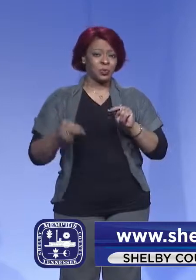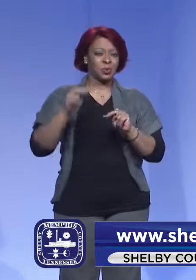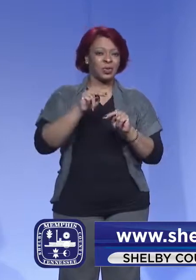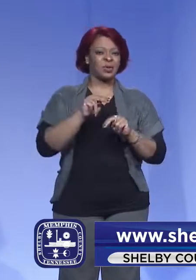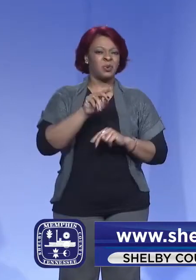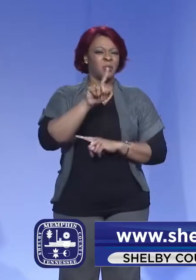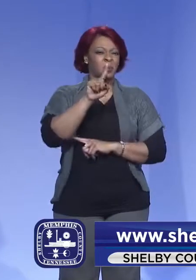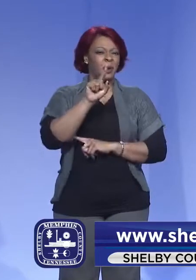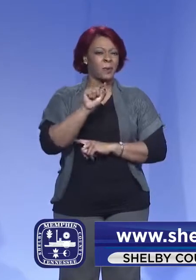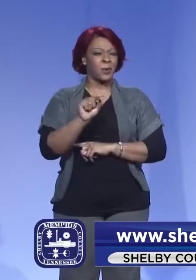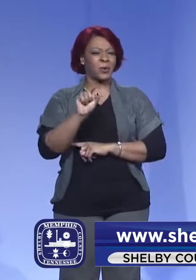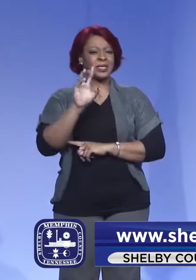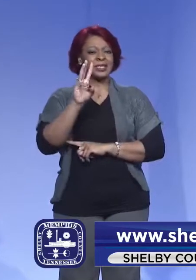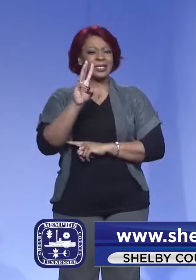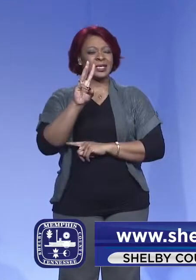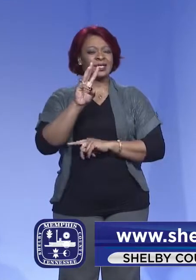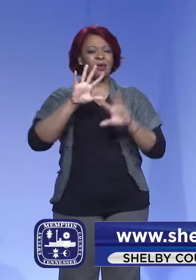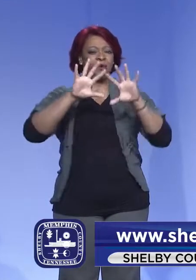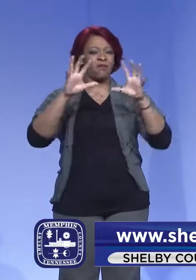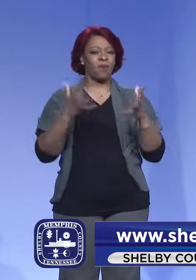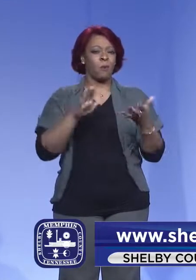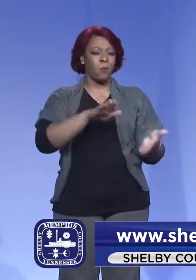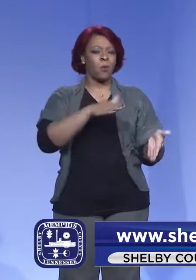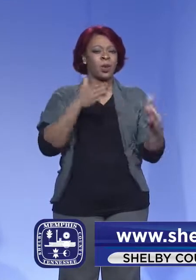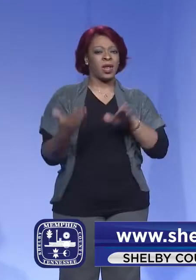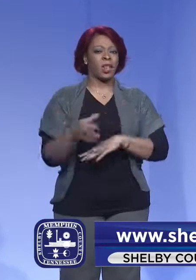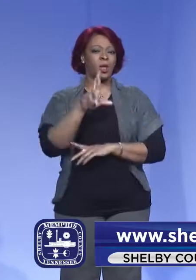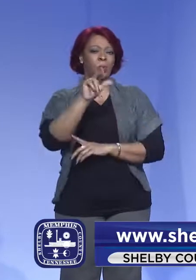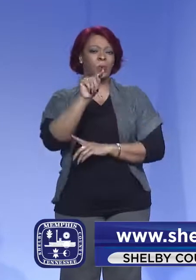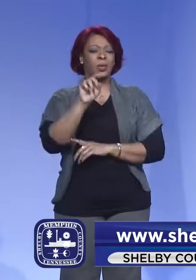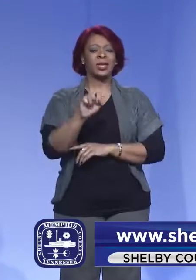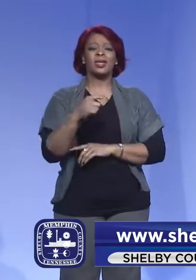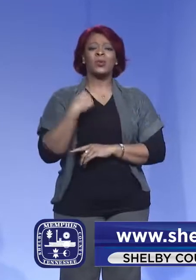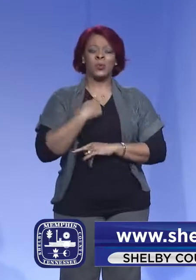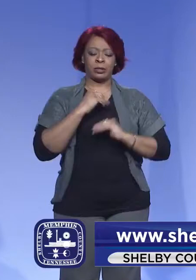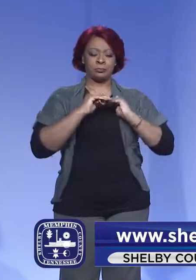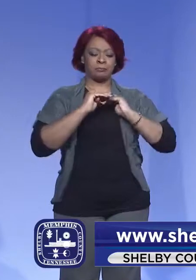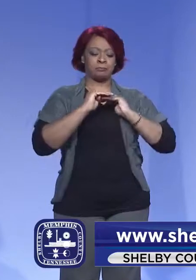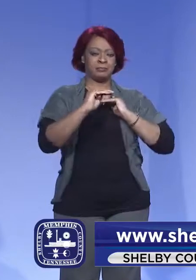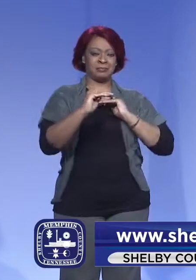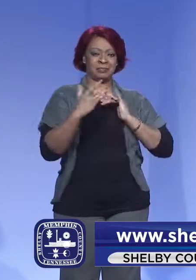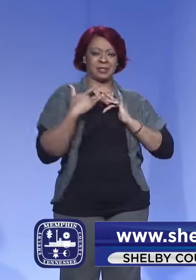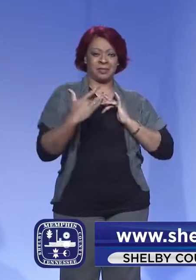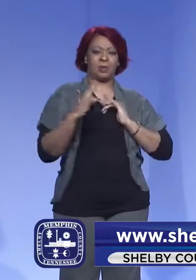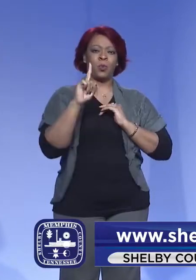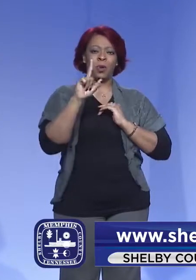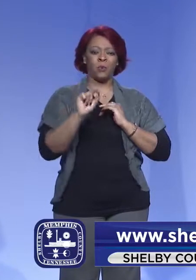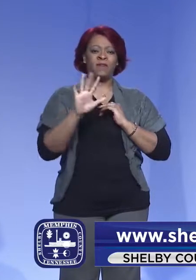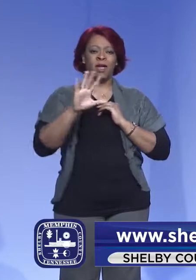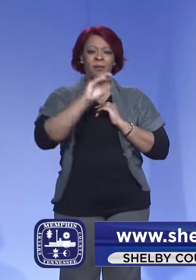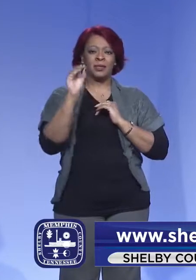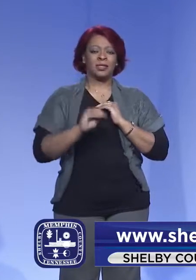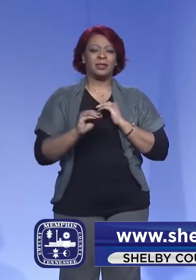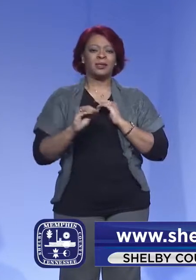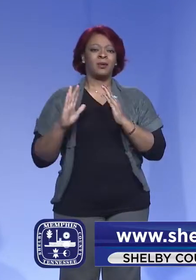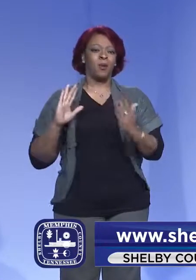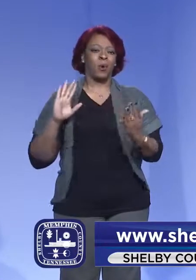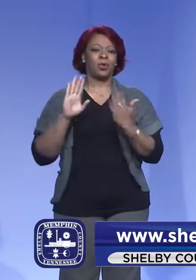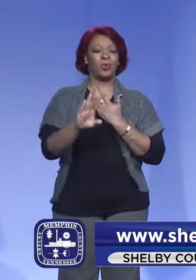to 1.6 overall mortality rate. We had been fairly steady at 1.5% throughout